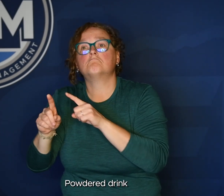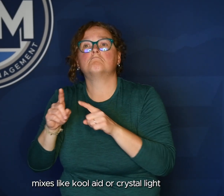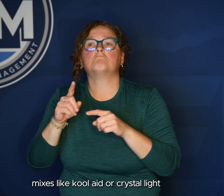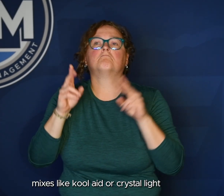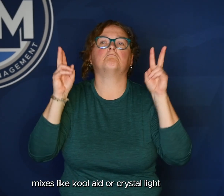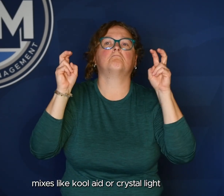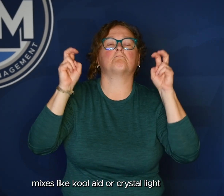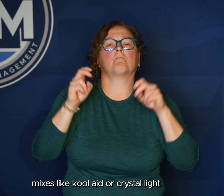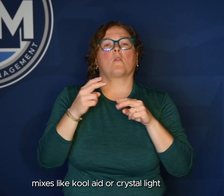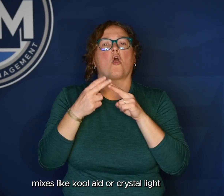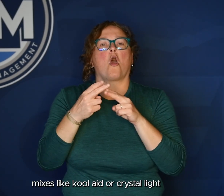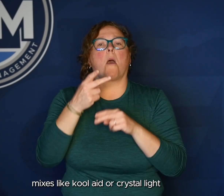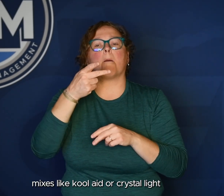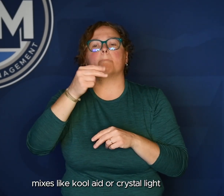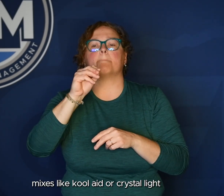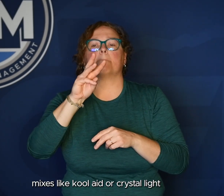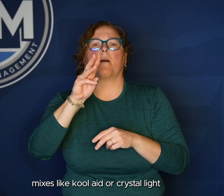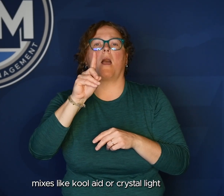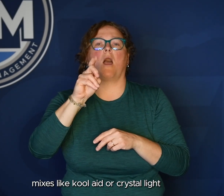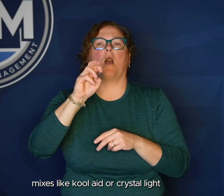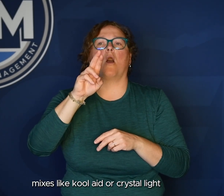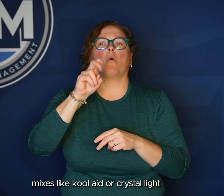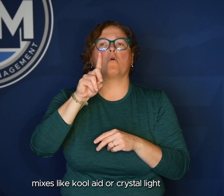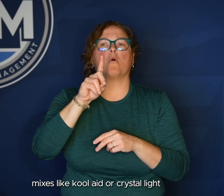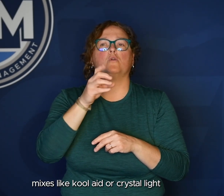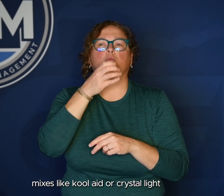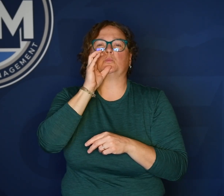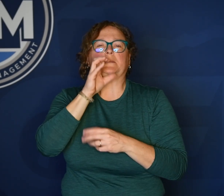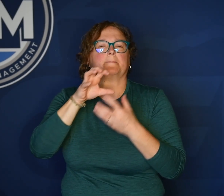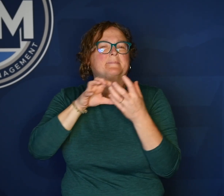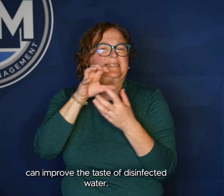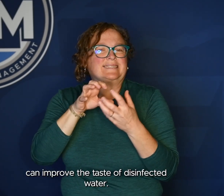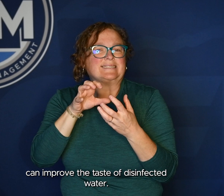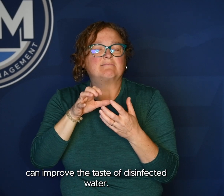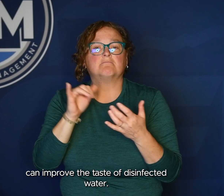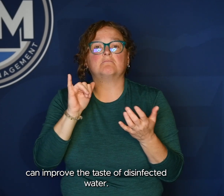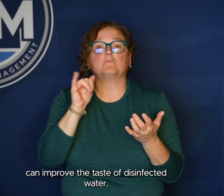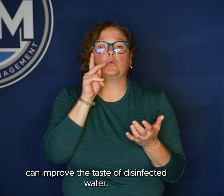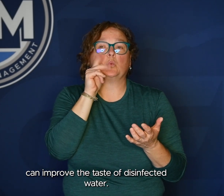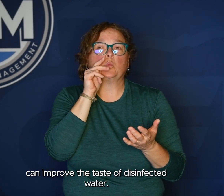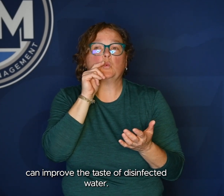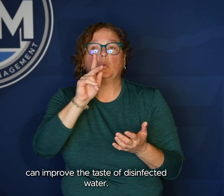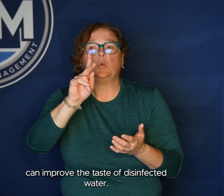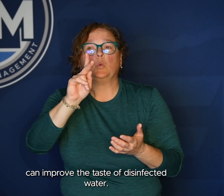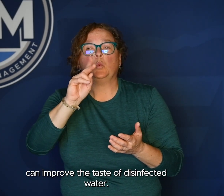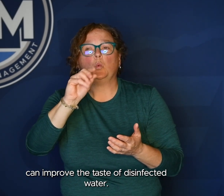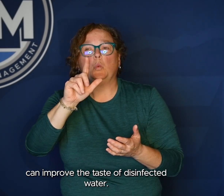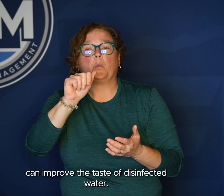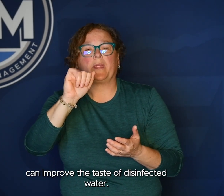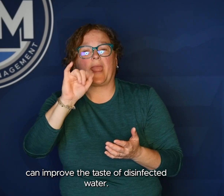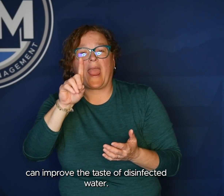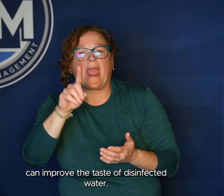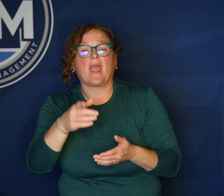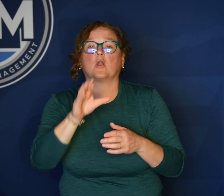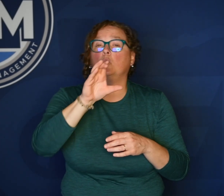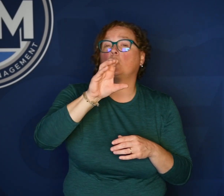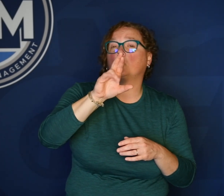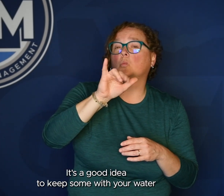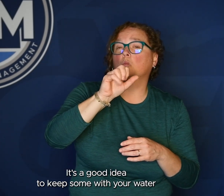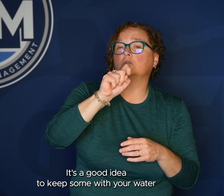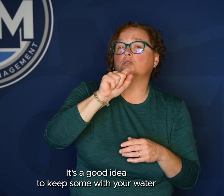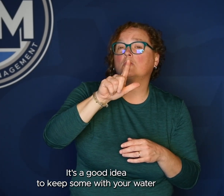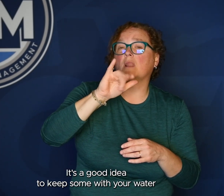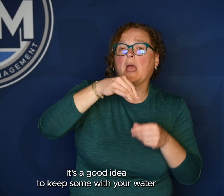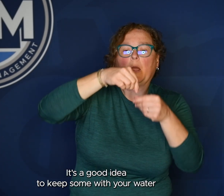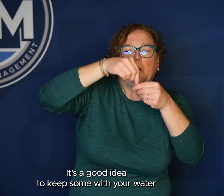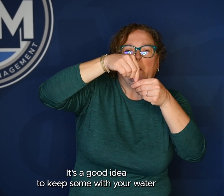Powdered drink mixes, like Kool-Aid or Crystal Light, can improve the taste of disinfected water.